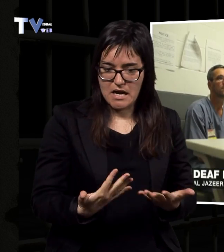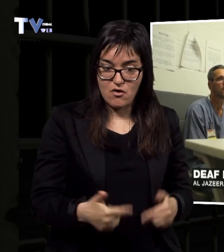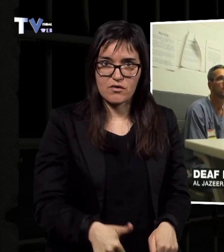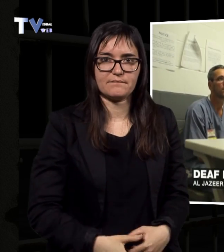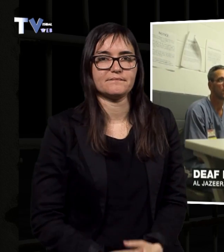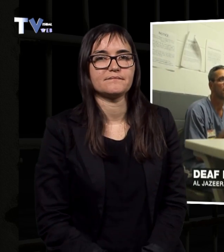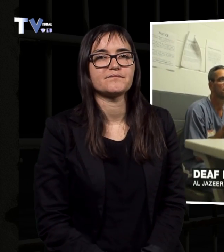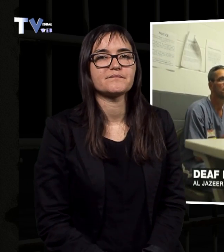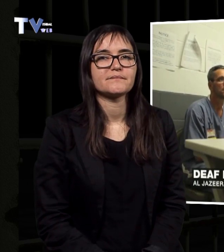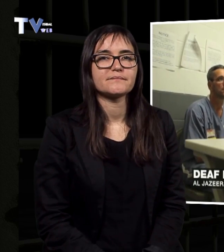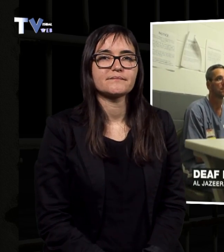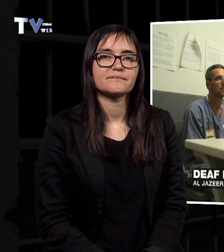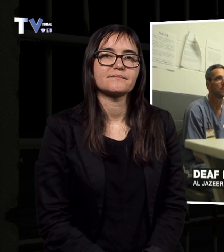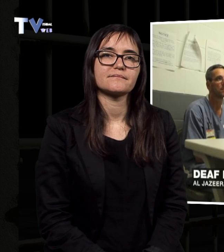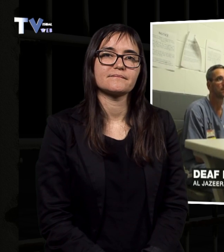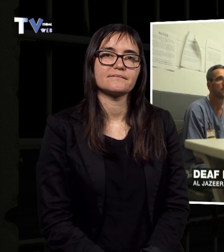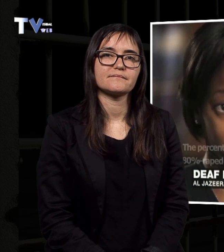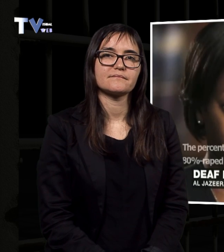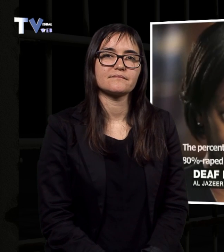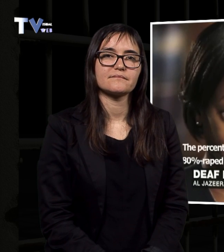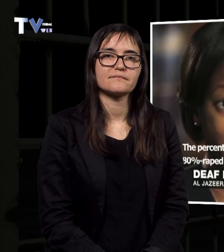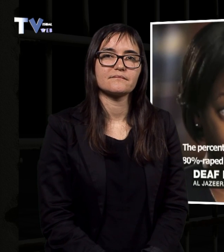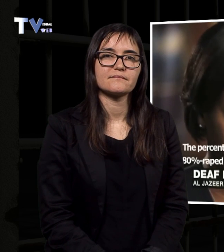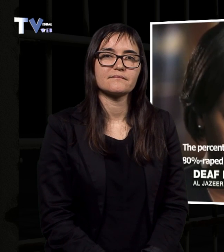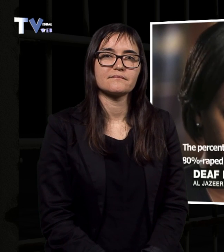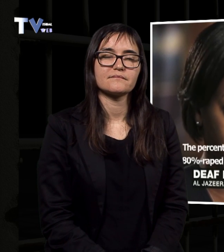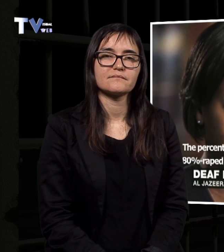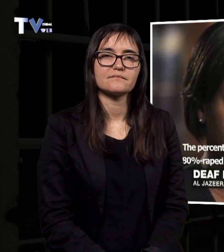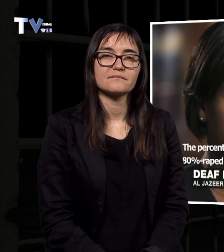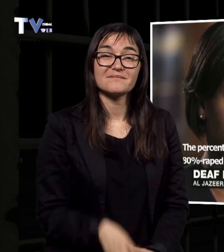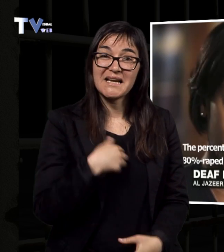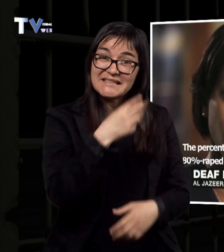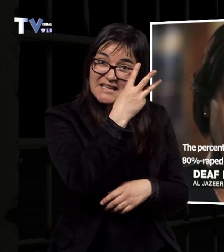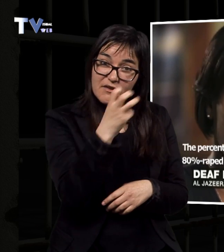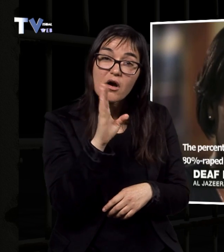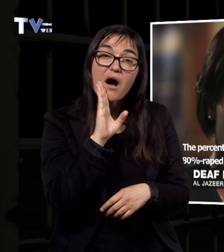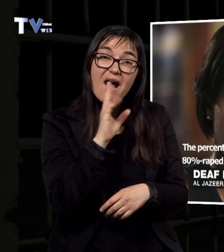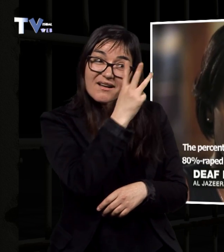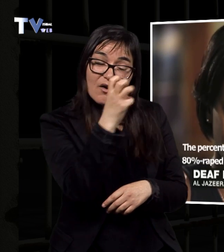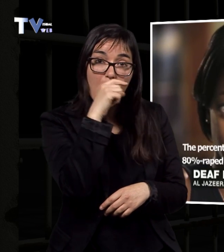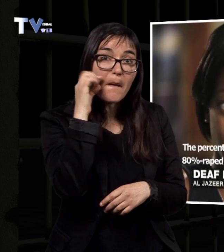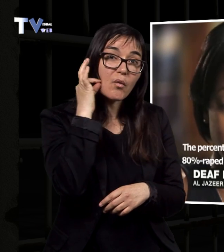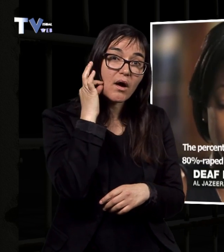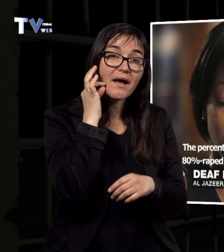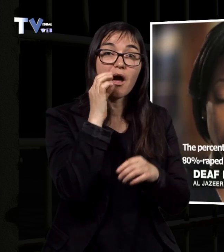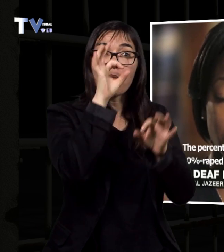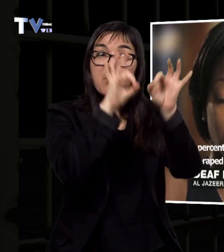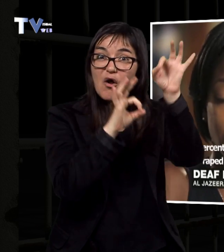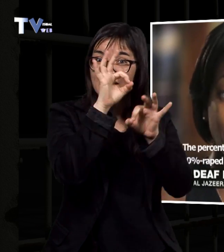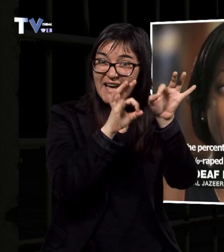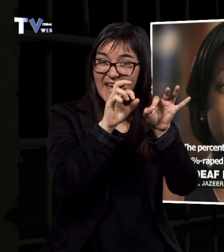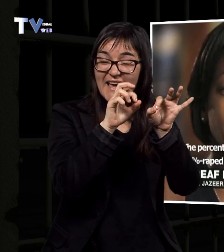The percentage of them that has been raped is well above 80%. Raped or abused in some manner.